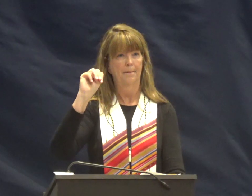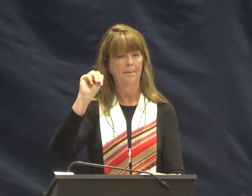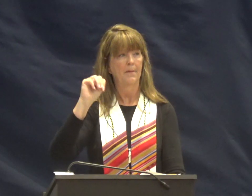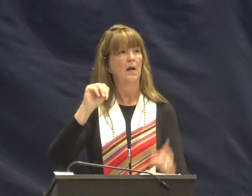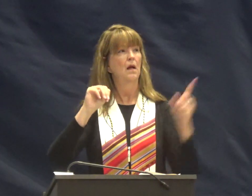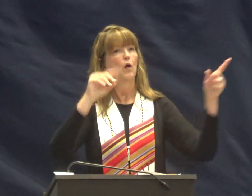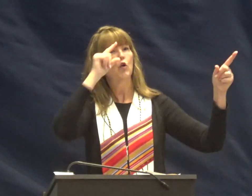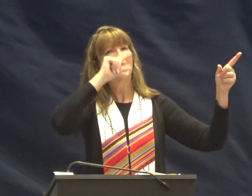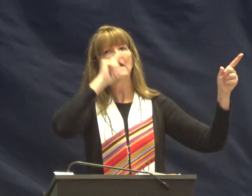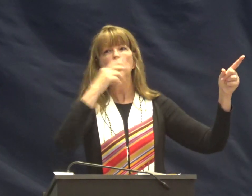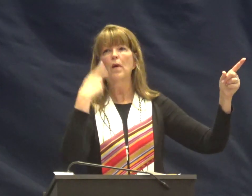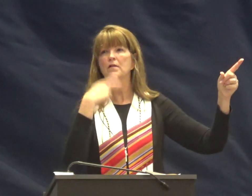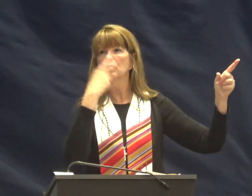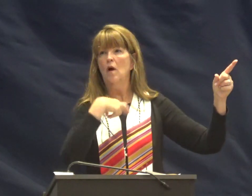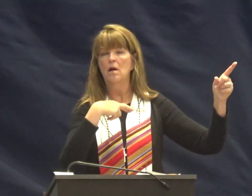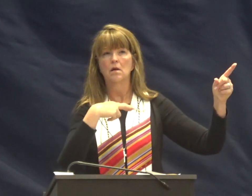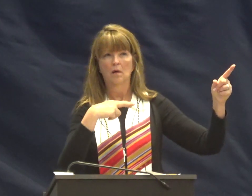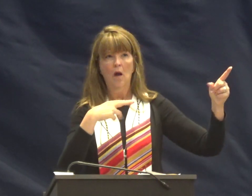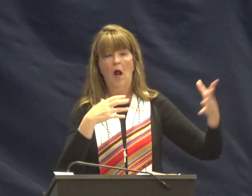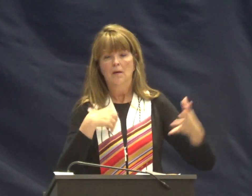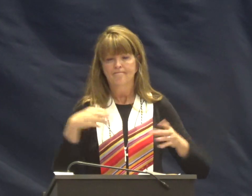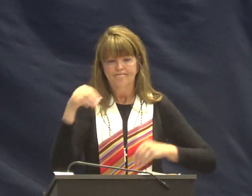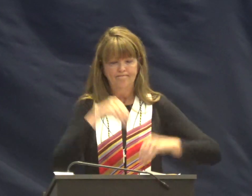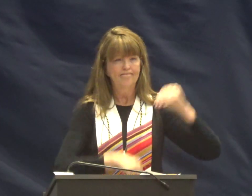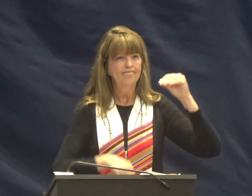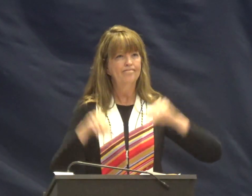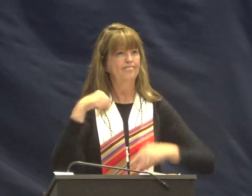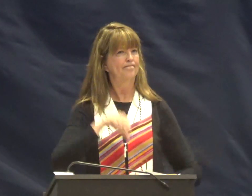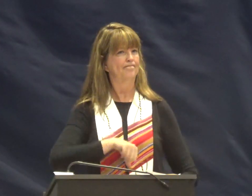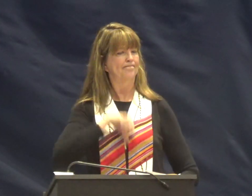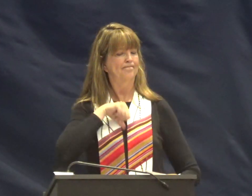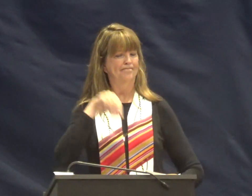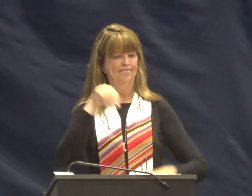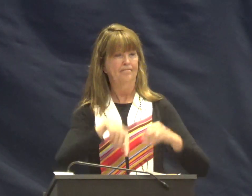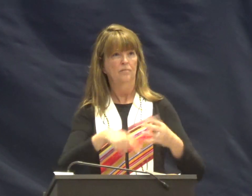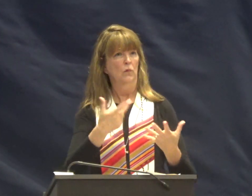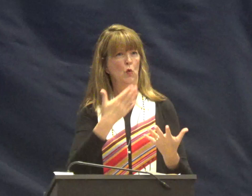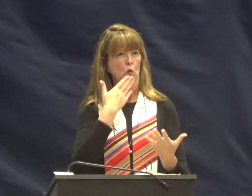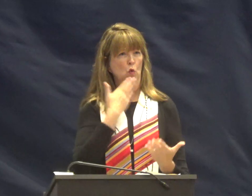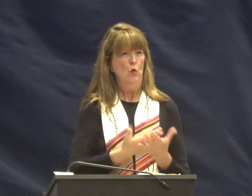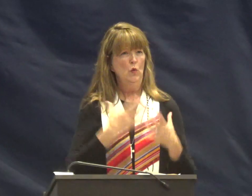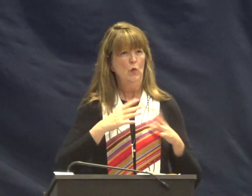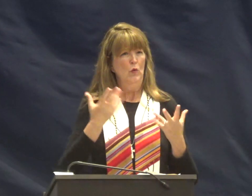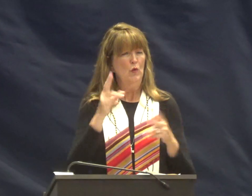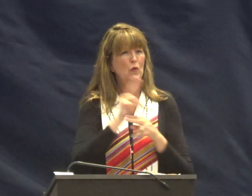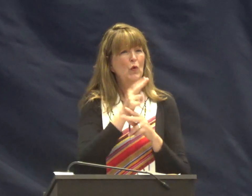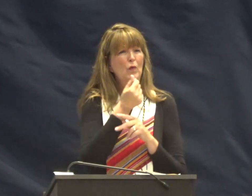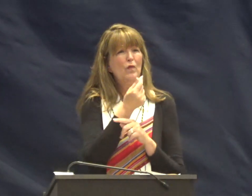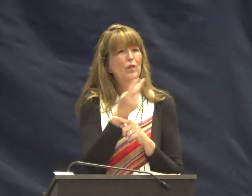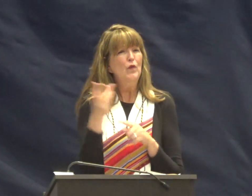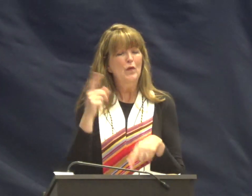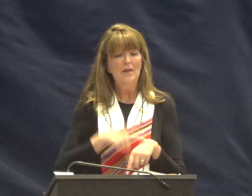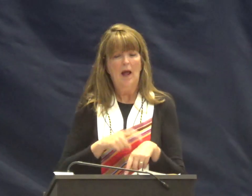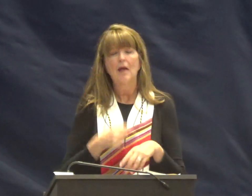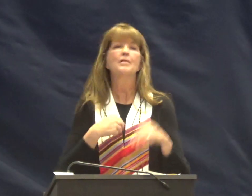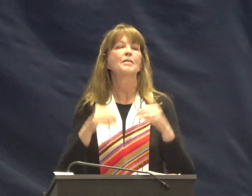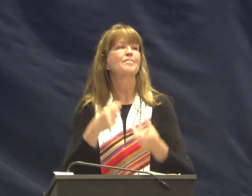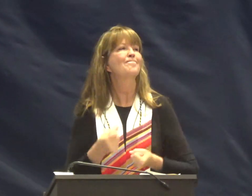from India that practices Sikhism, and they own a Greek restaurant. So I packed up the clothes. They were such good quality. They'd only